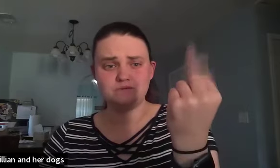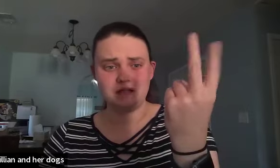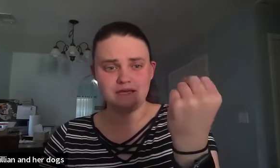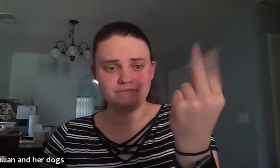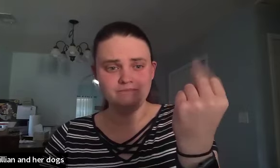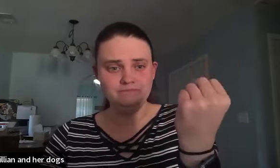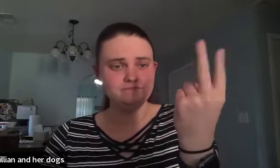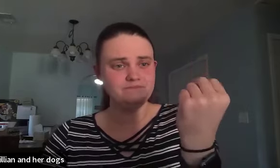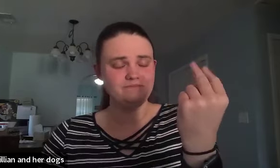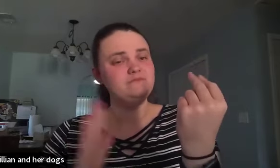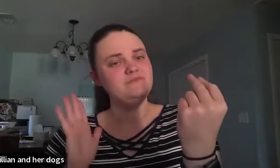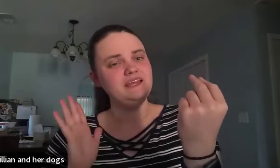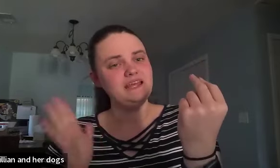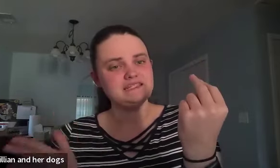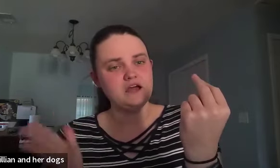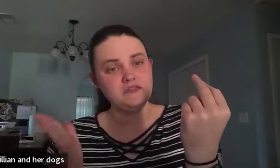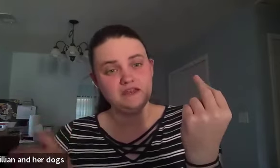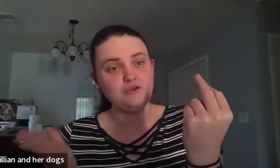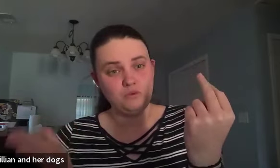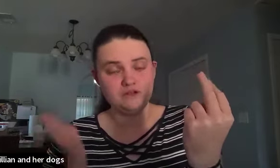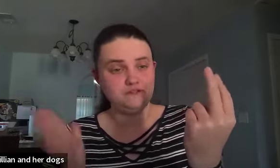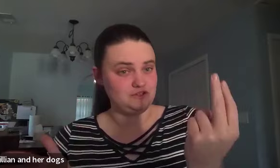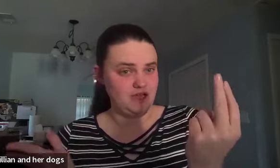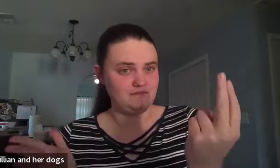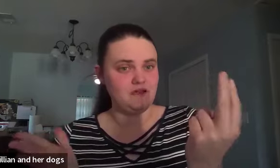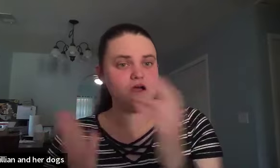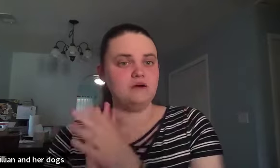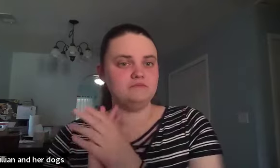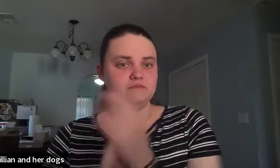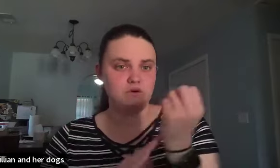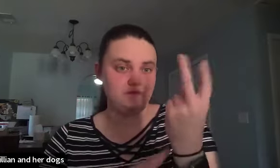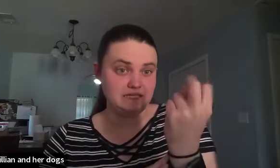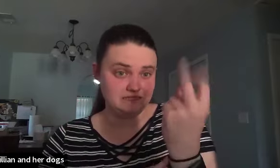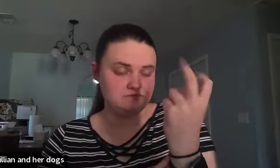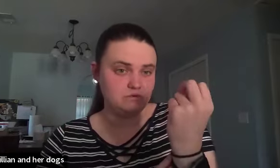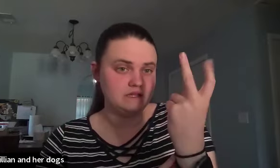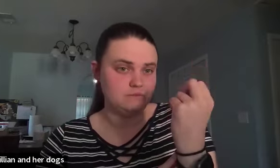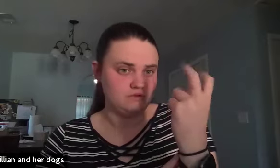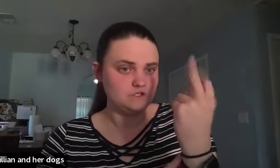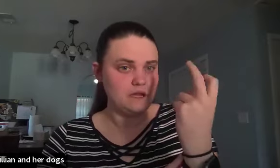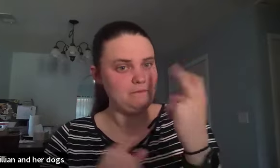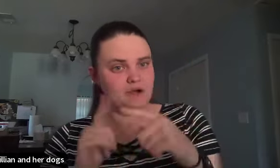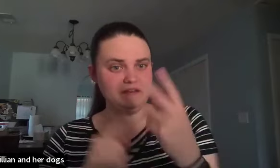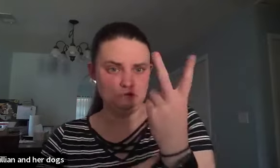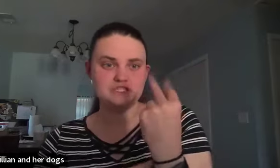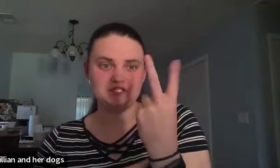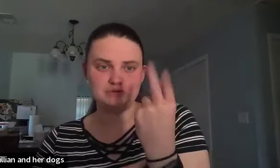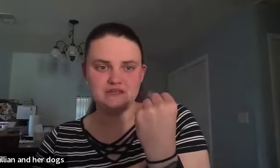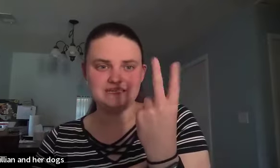this way. It's not the end of the world if you do that. 12 is really more this way. But if you were to do